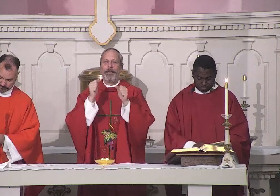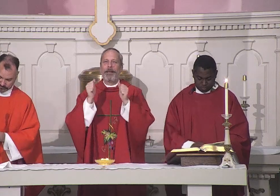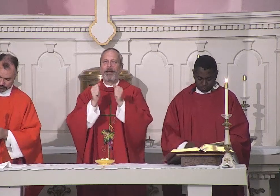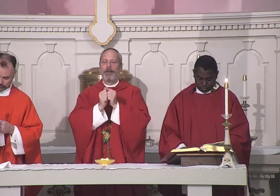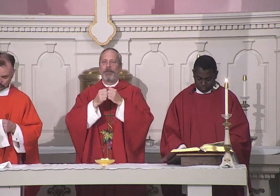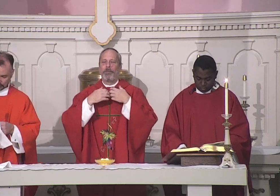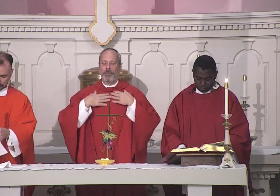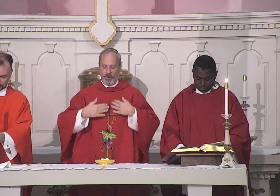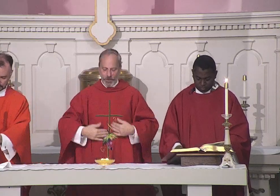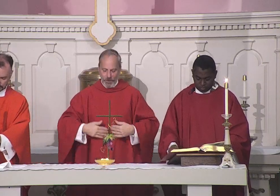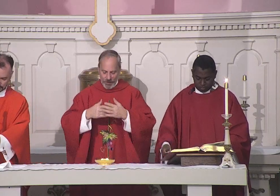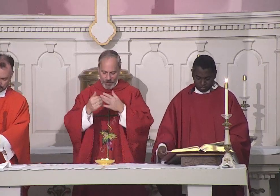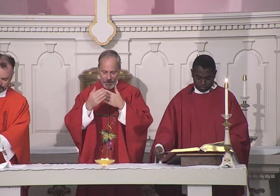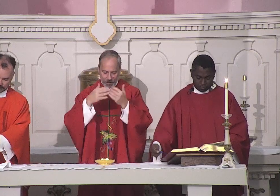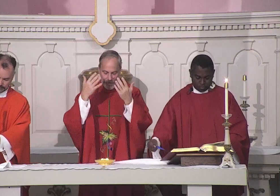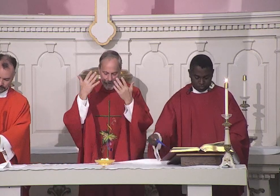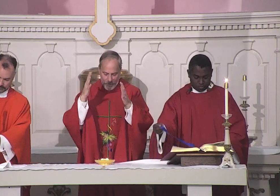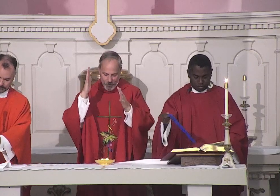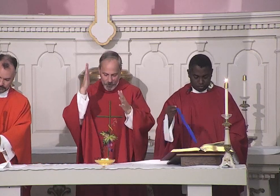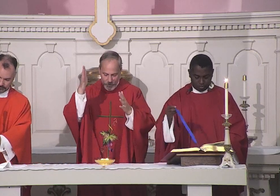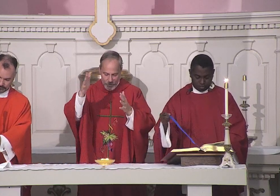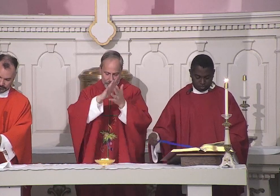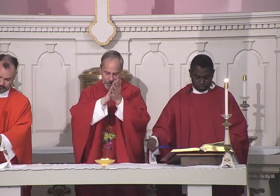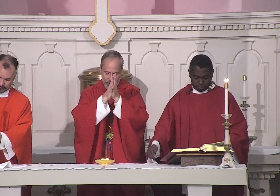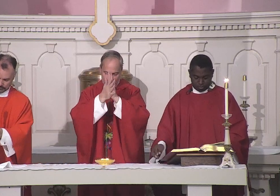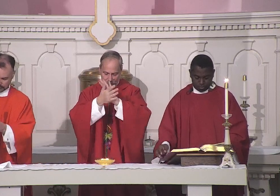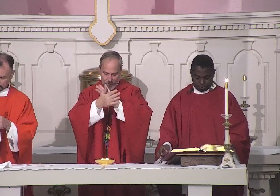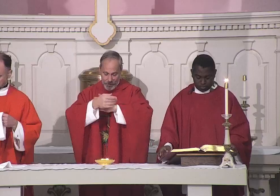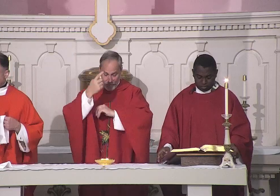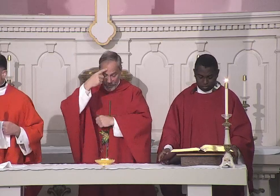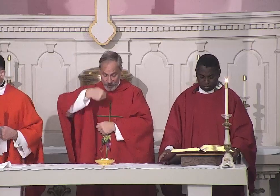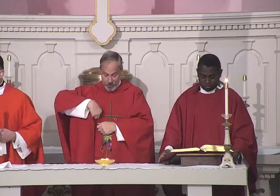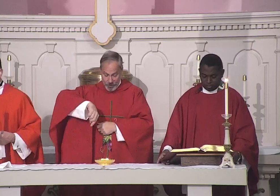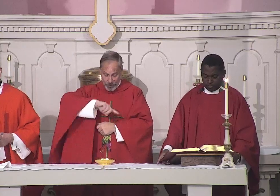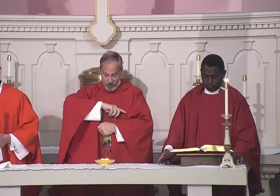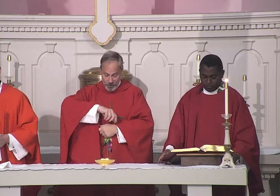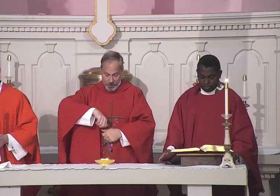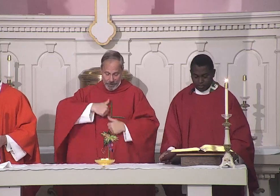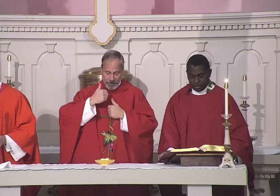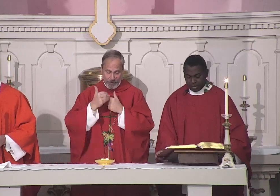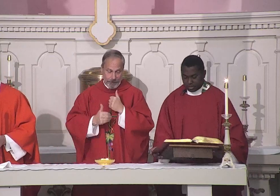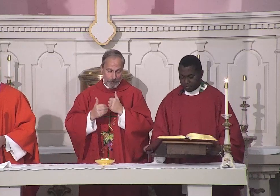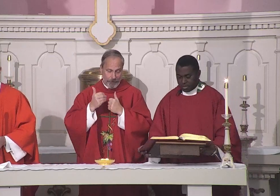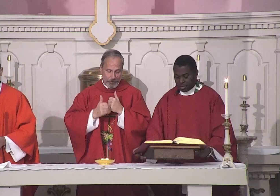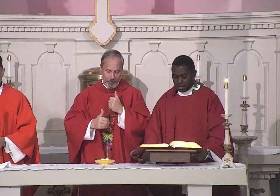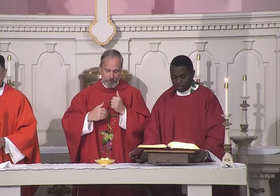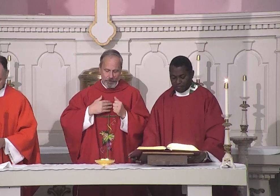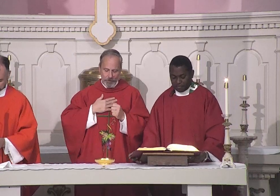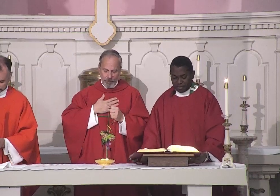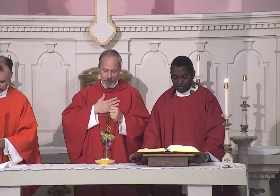of the earth and the work of human hands. It will become for us the bread of life.